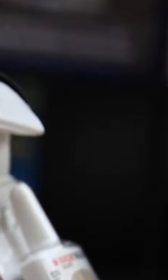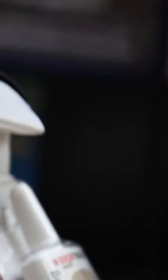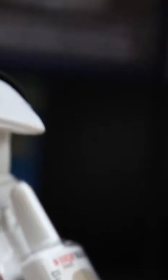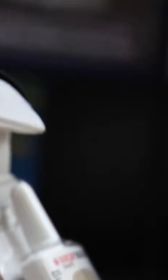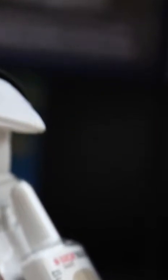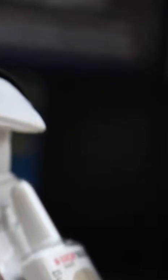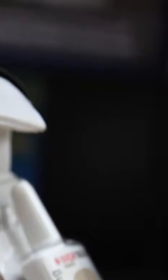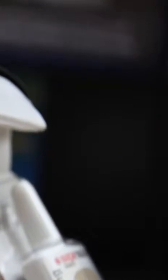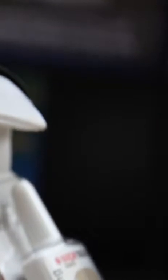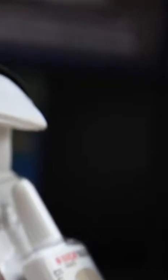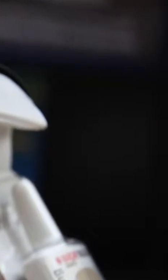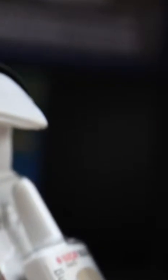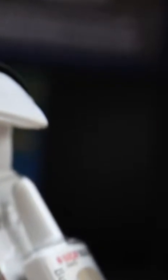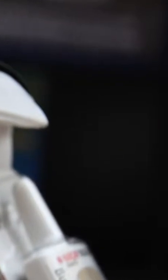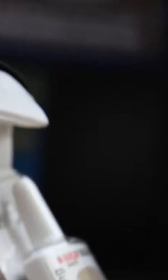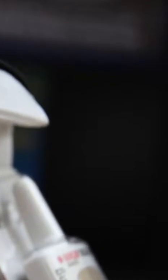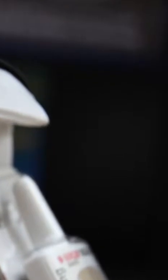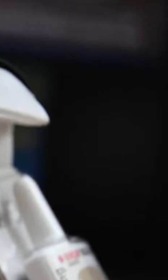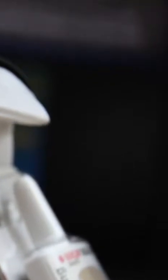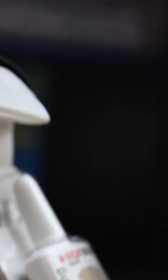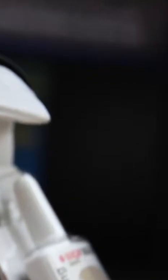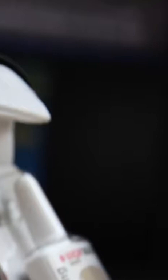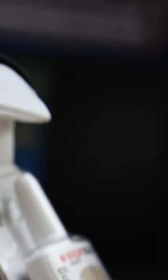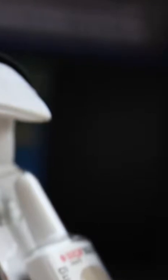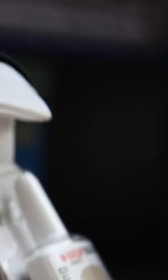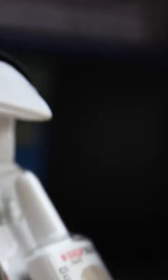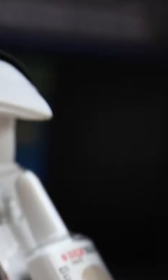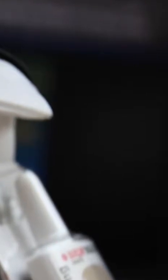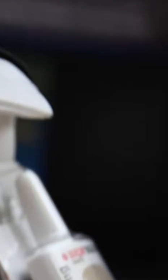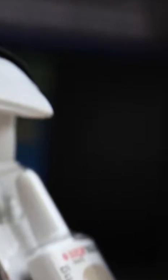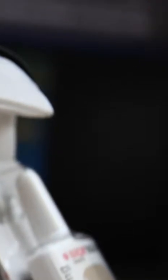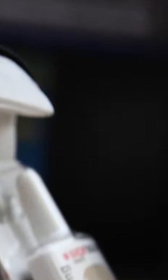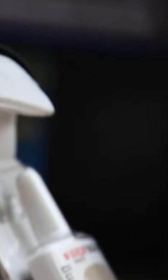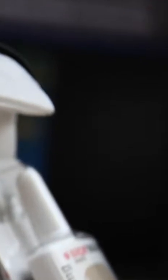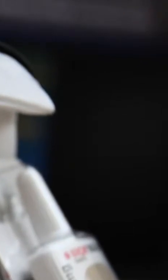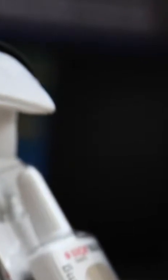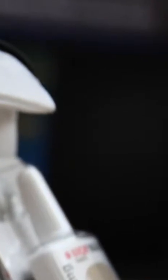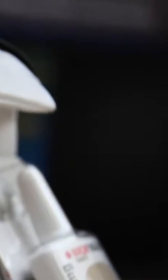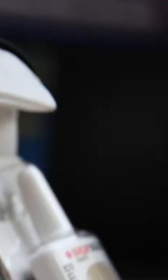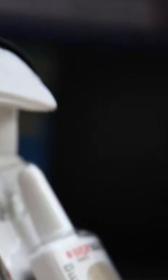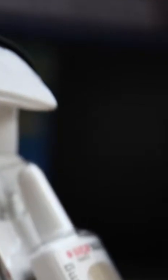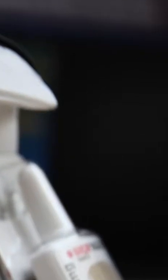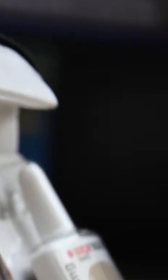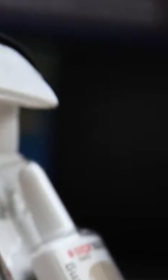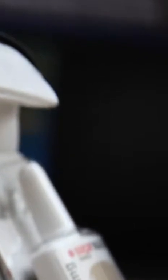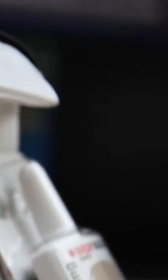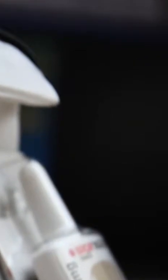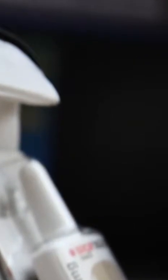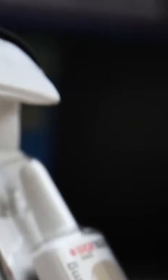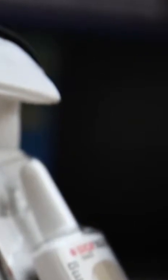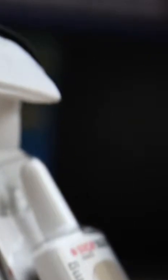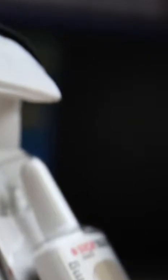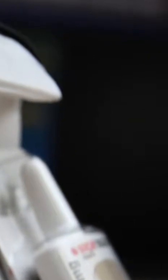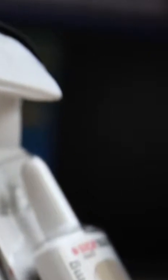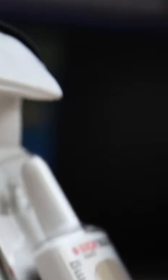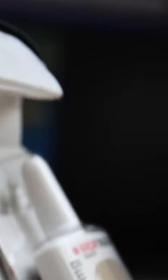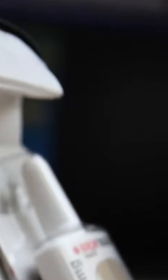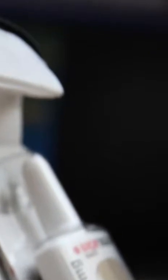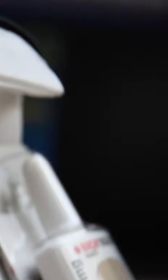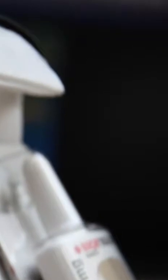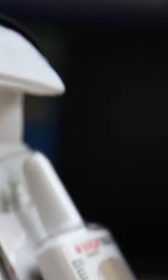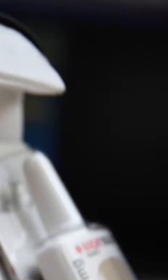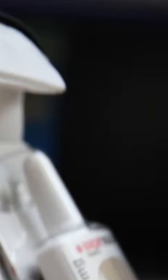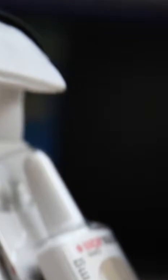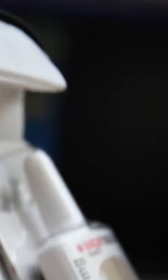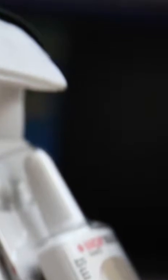than 2,000 individuals across our county, from staffs at motels and hotels and treatment centers